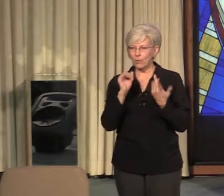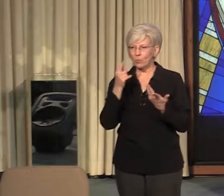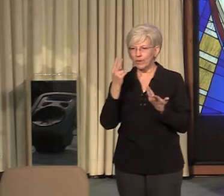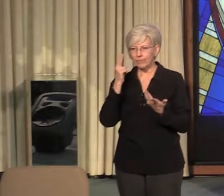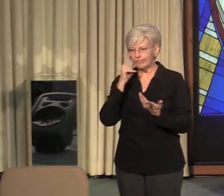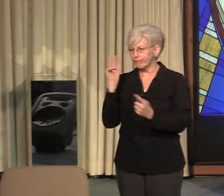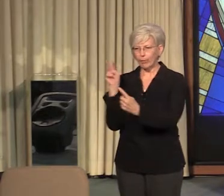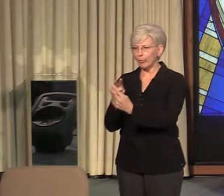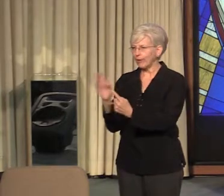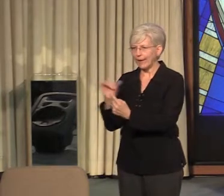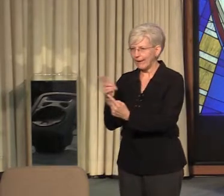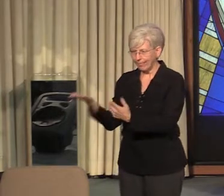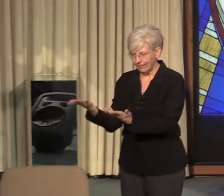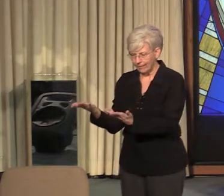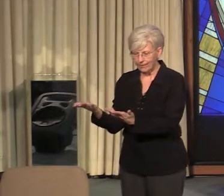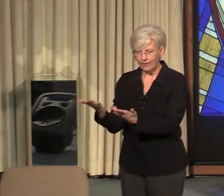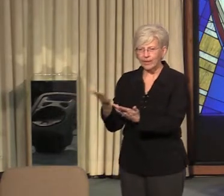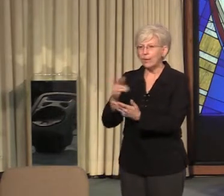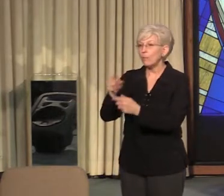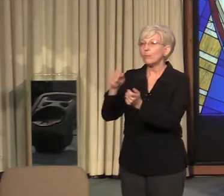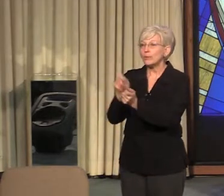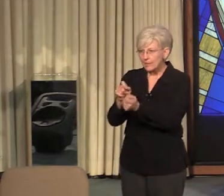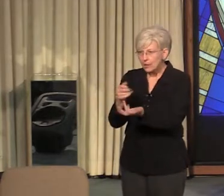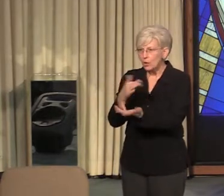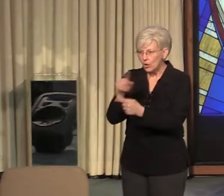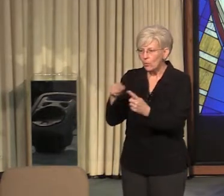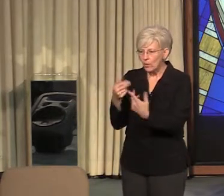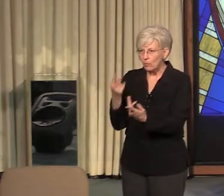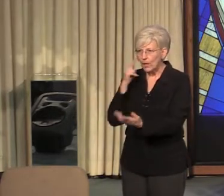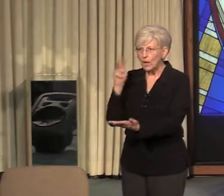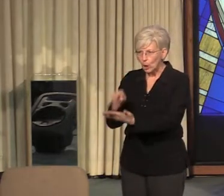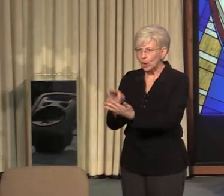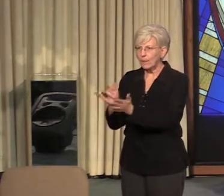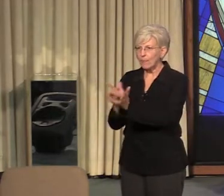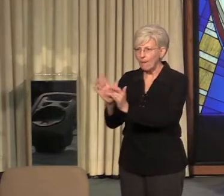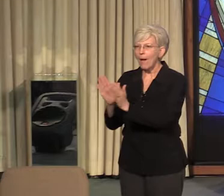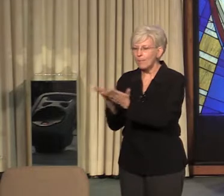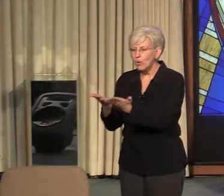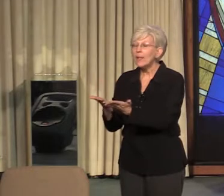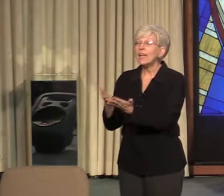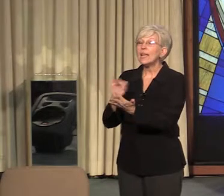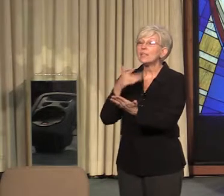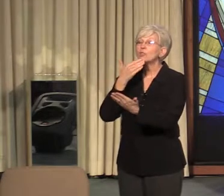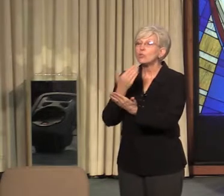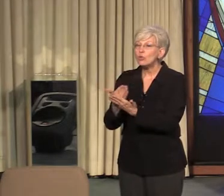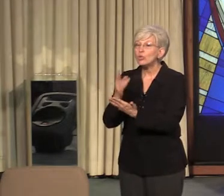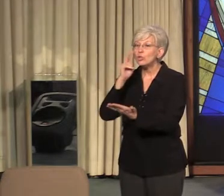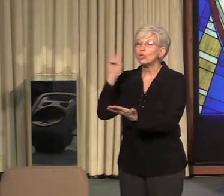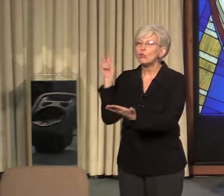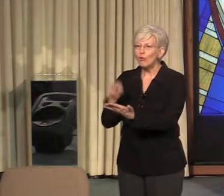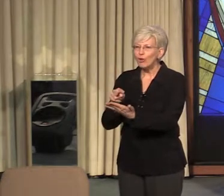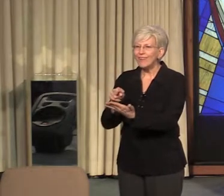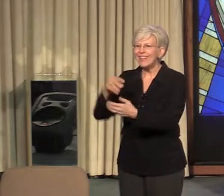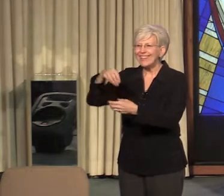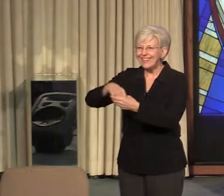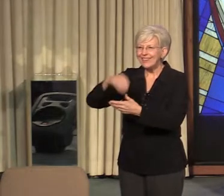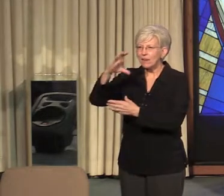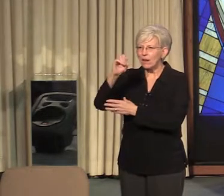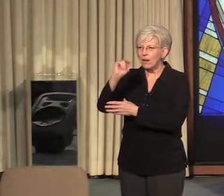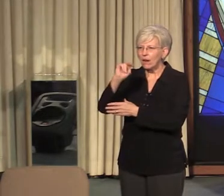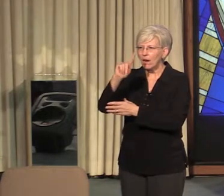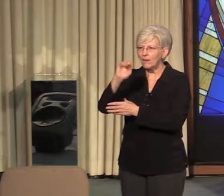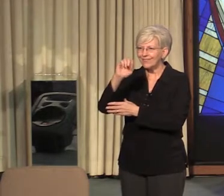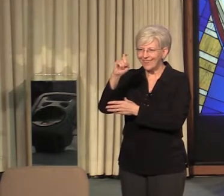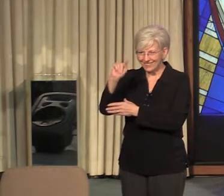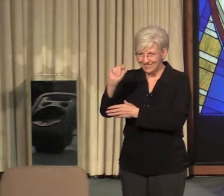anything, particularly when we look at the Bible, it's good to look at things in context. So when we